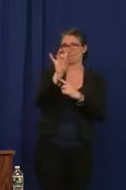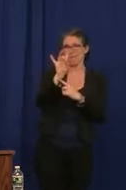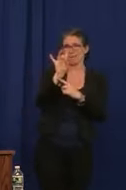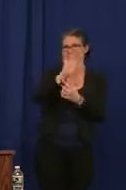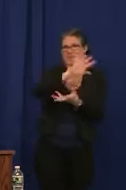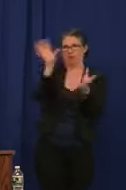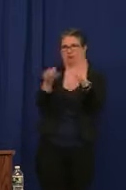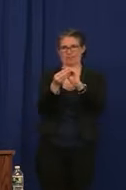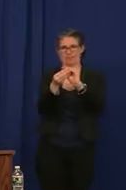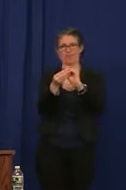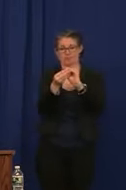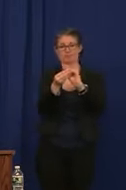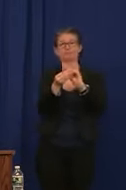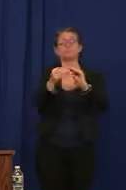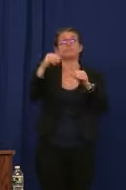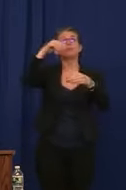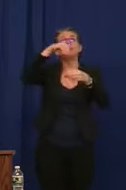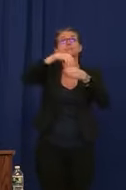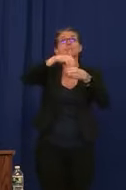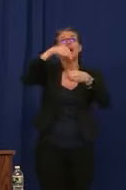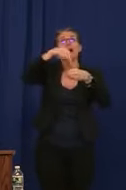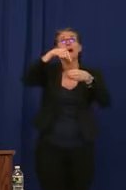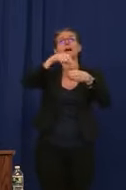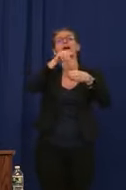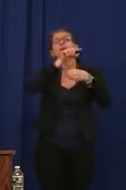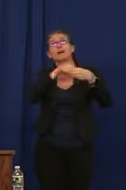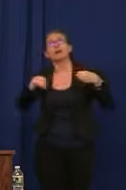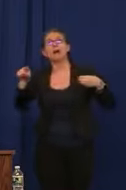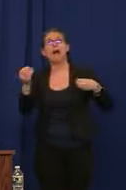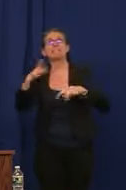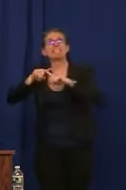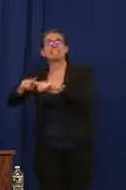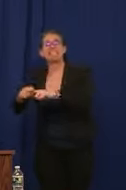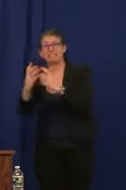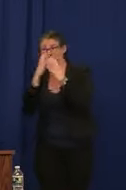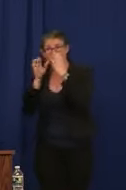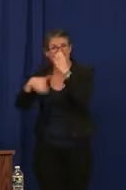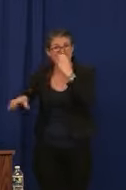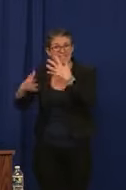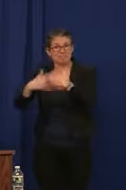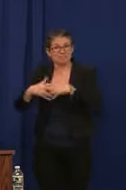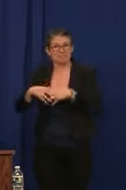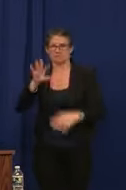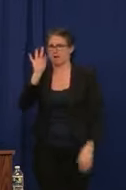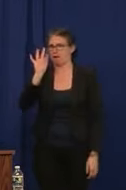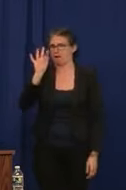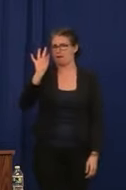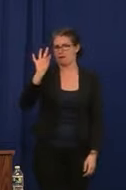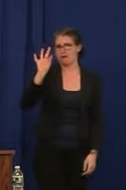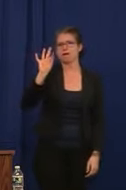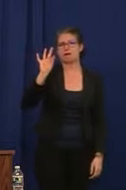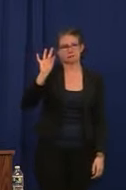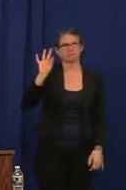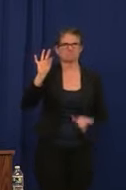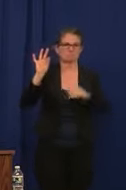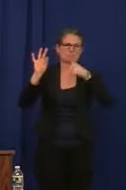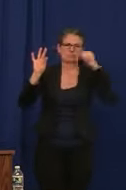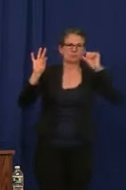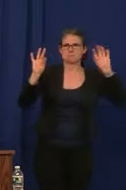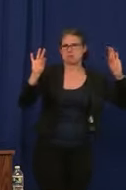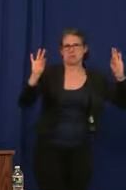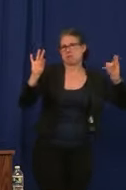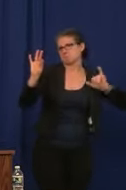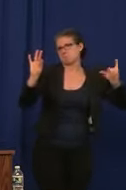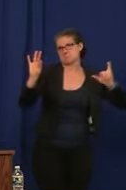mentioned a moment ago, we're recording an additional, unfortunately, 4 individuals who have passed with